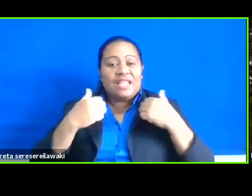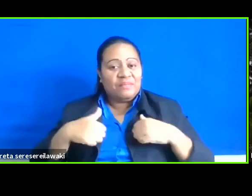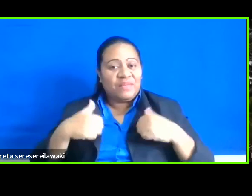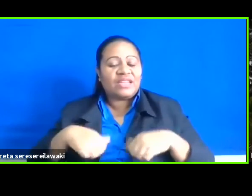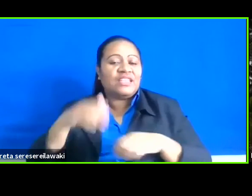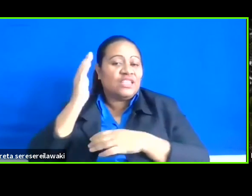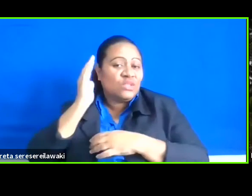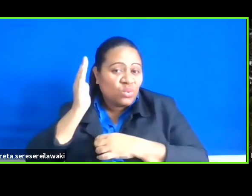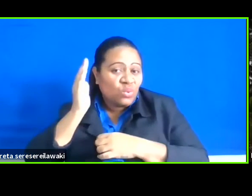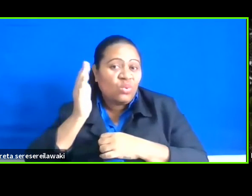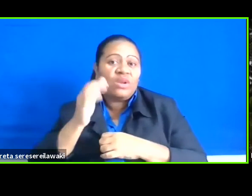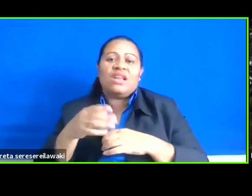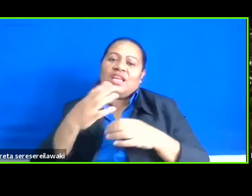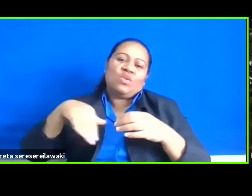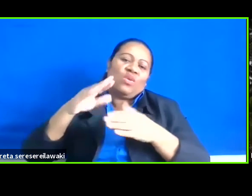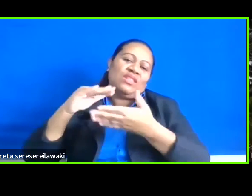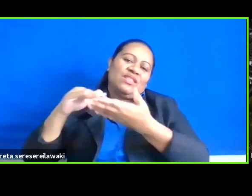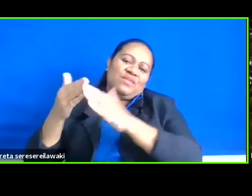and in the communities